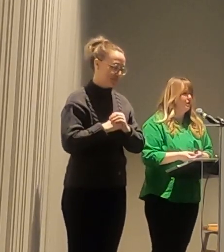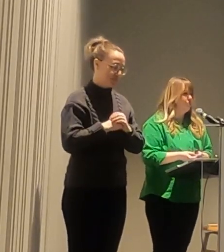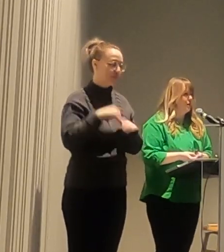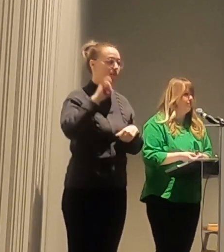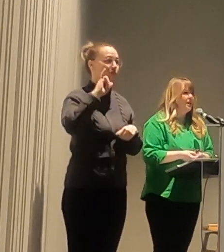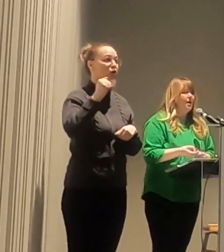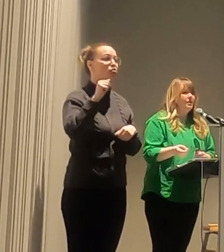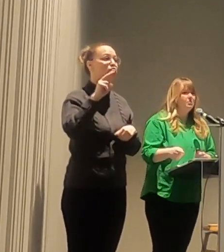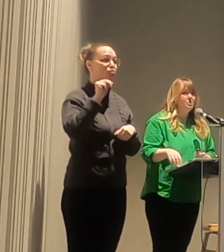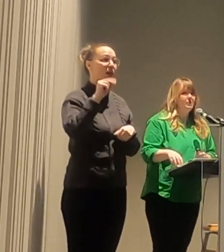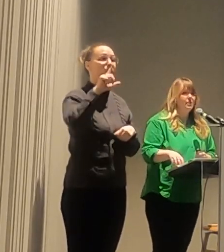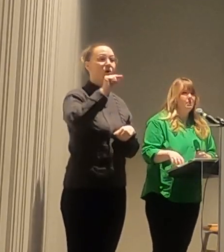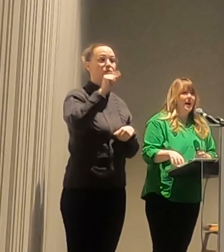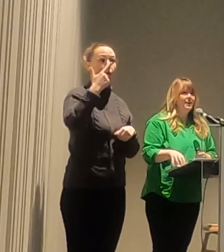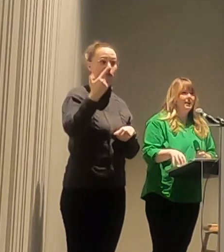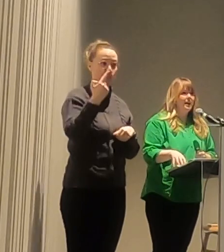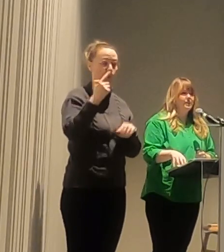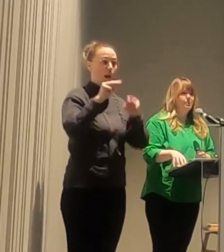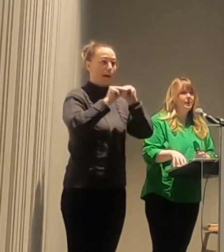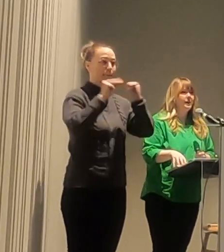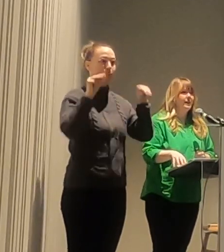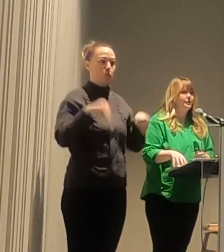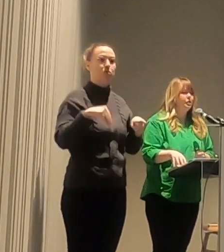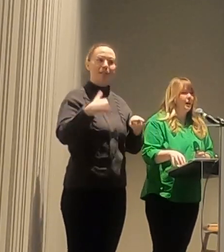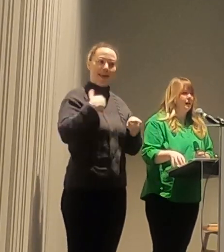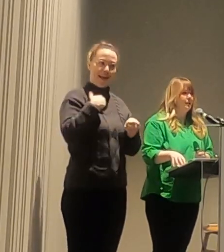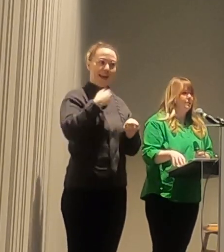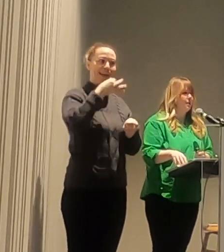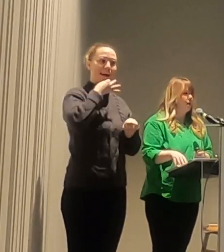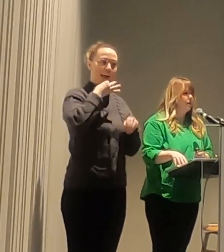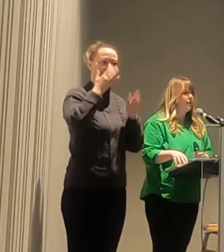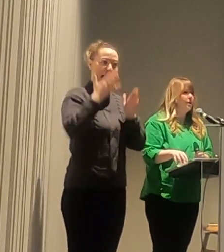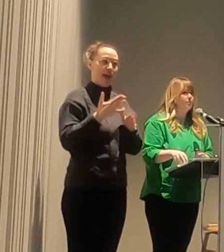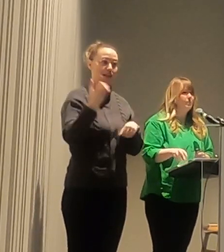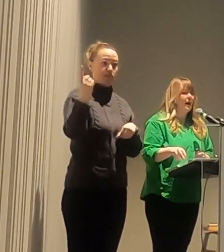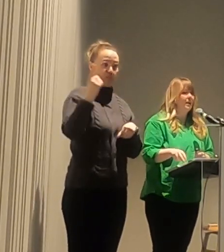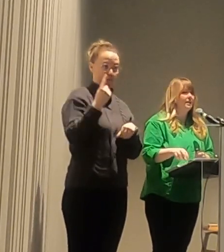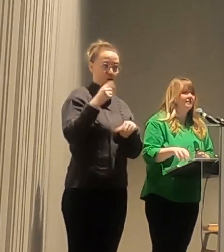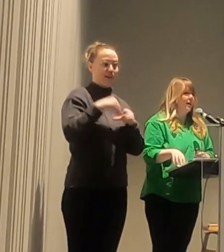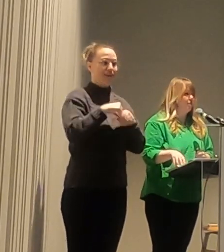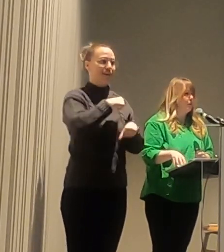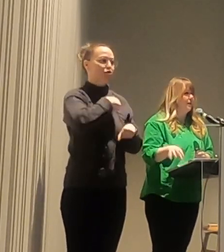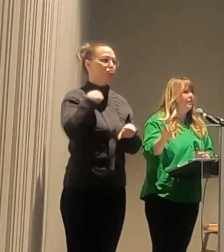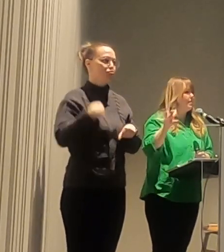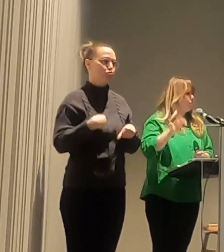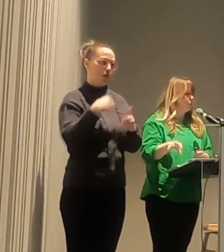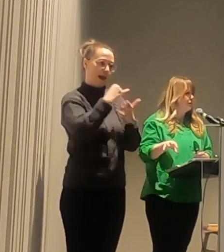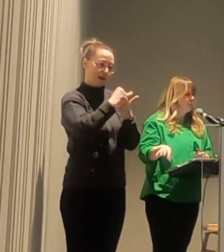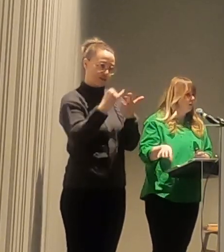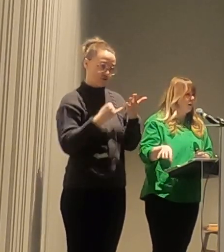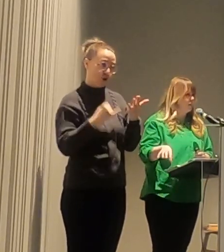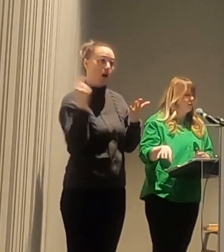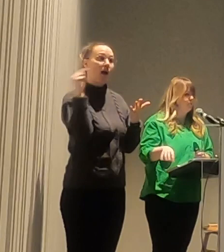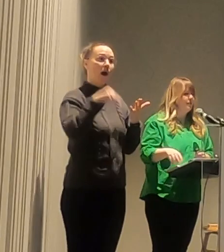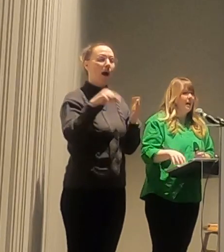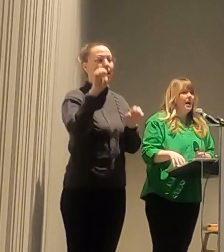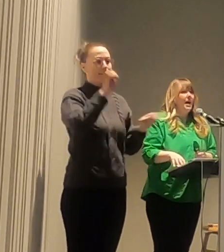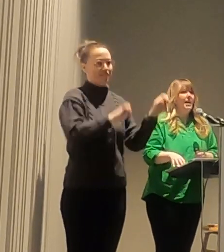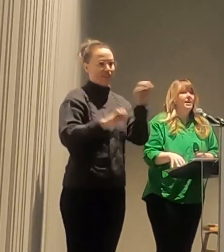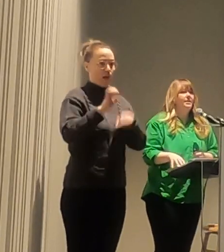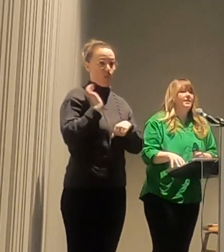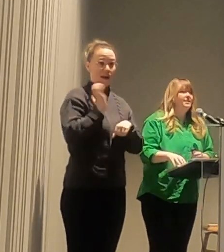of 2021, the museum had an expert in Chinese art come and evaluate that portion of our